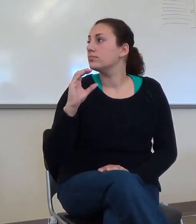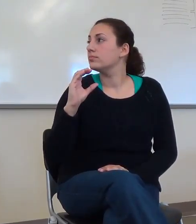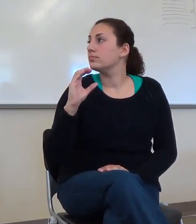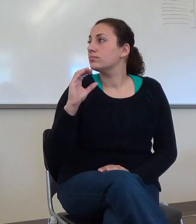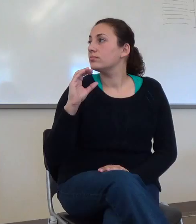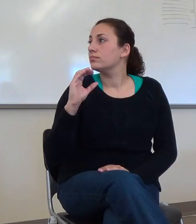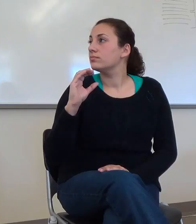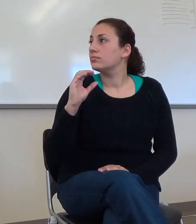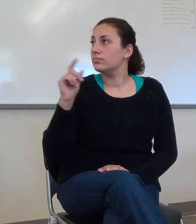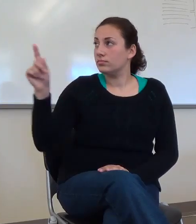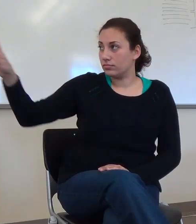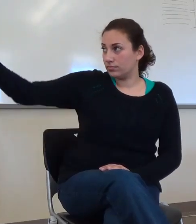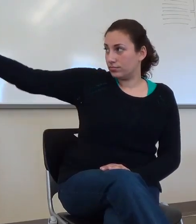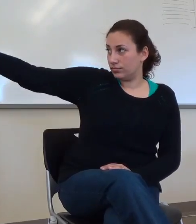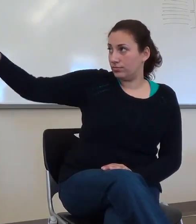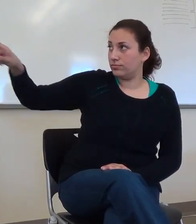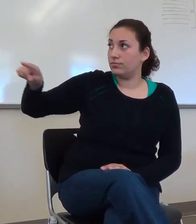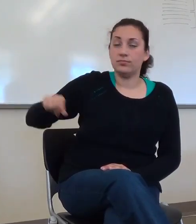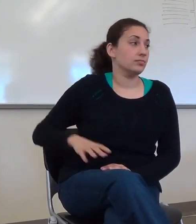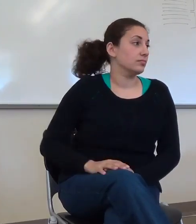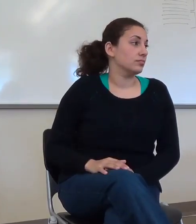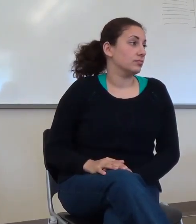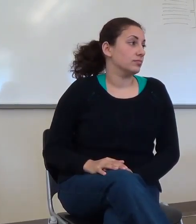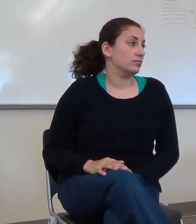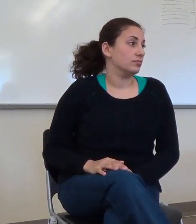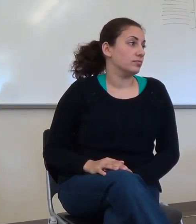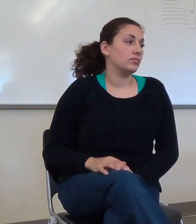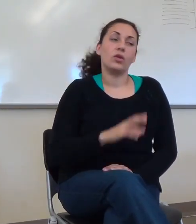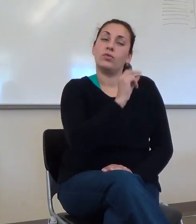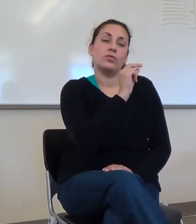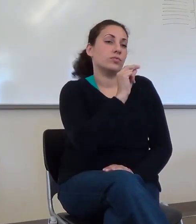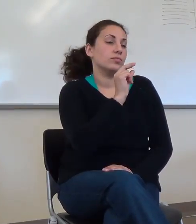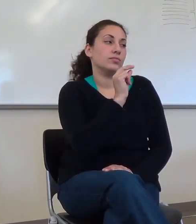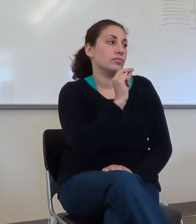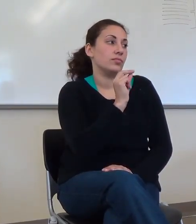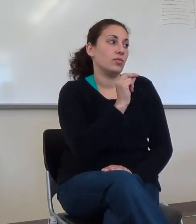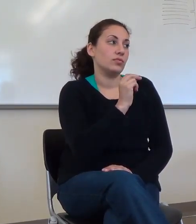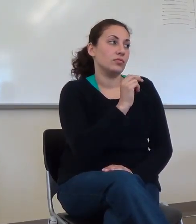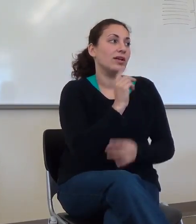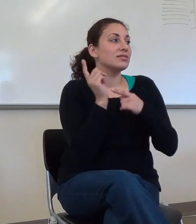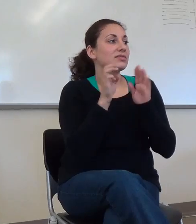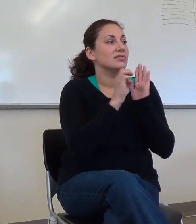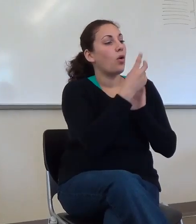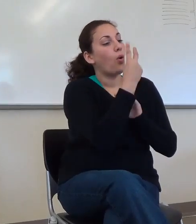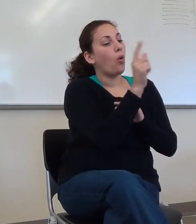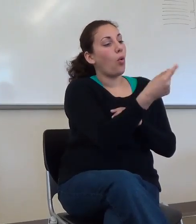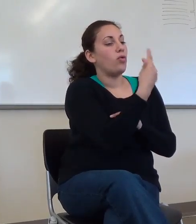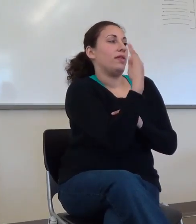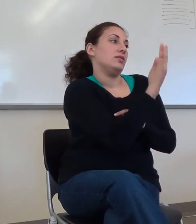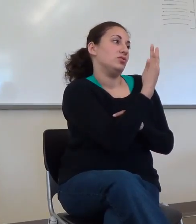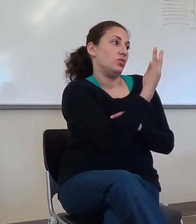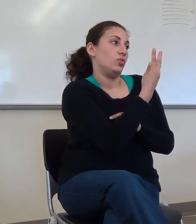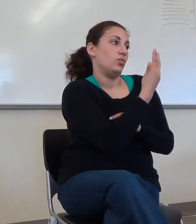say, this is only 2 of the things on your list.